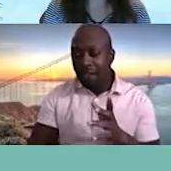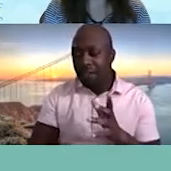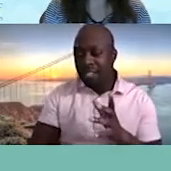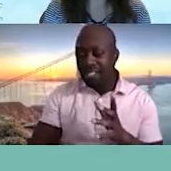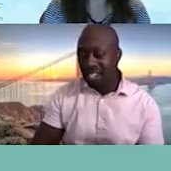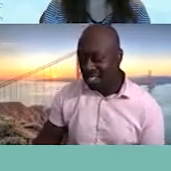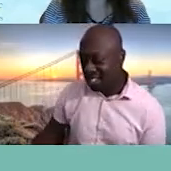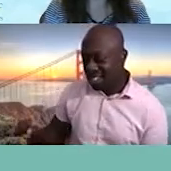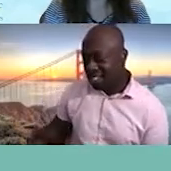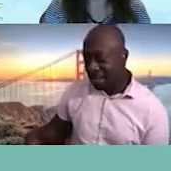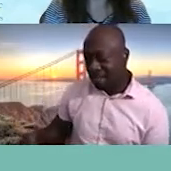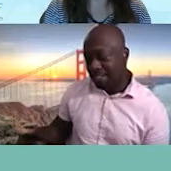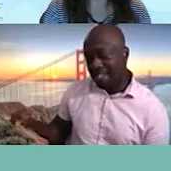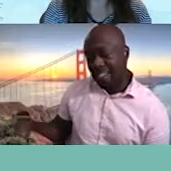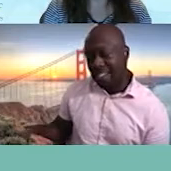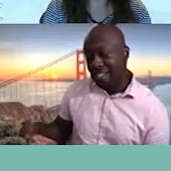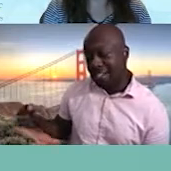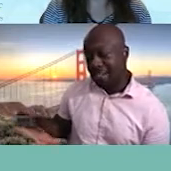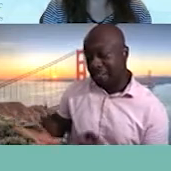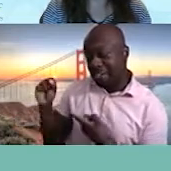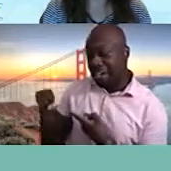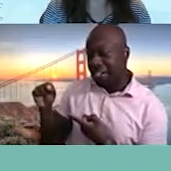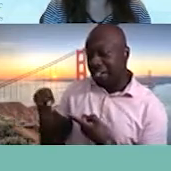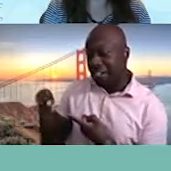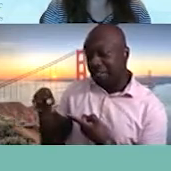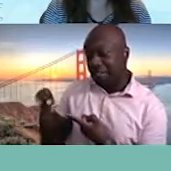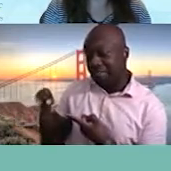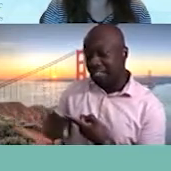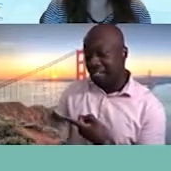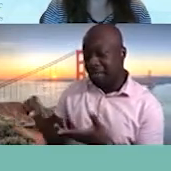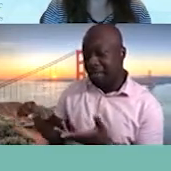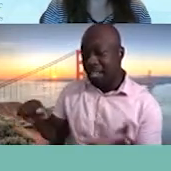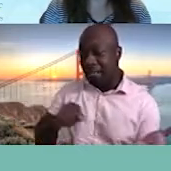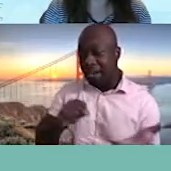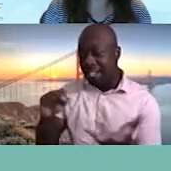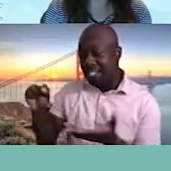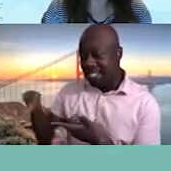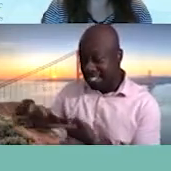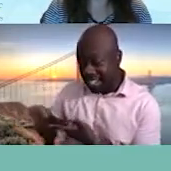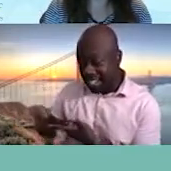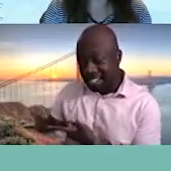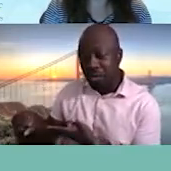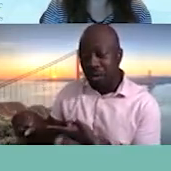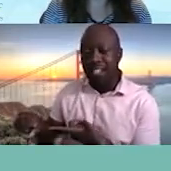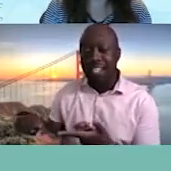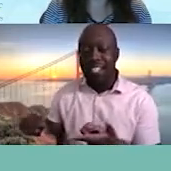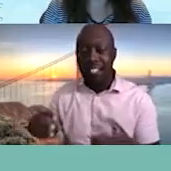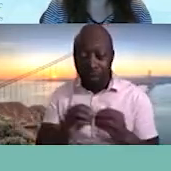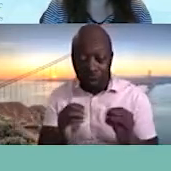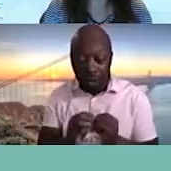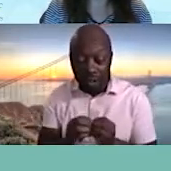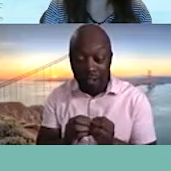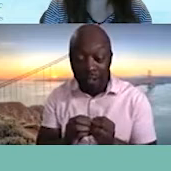If you noticed, you actually did something like this for a yes. So maybe they were practicing yes as well